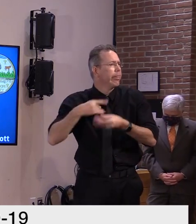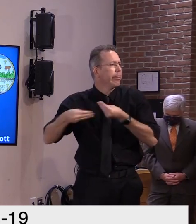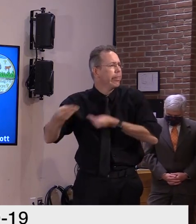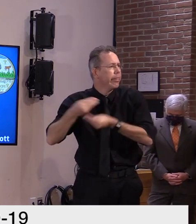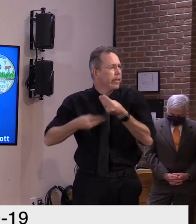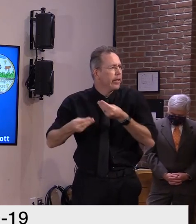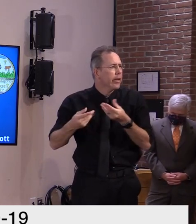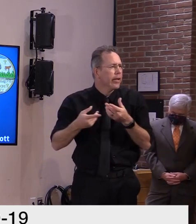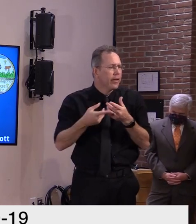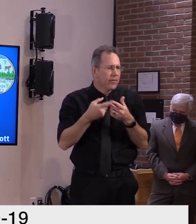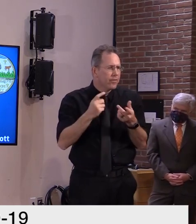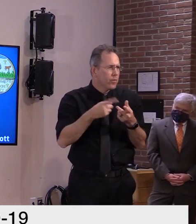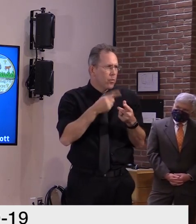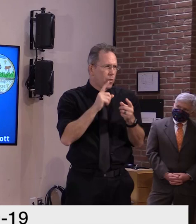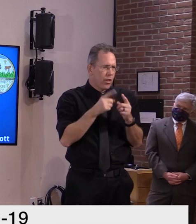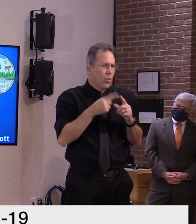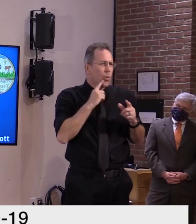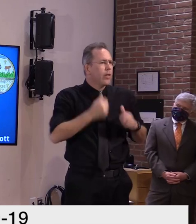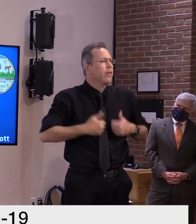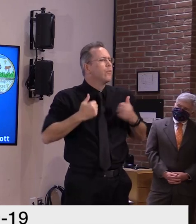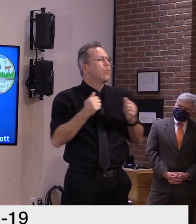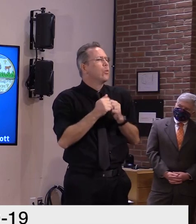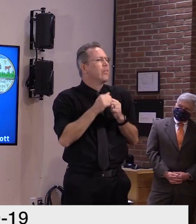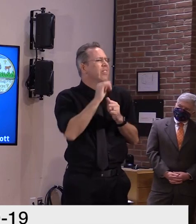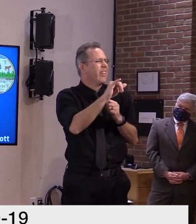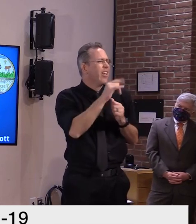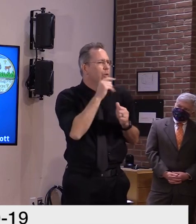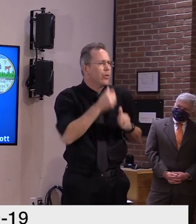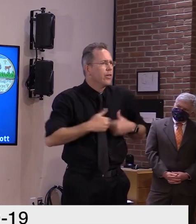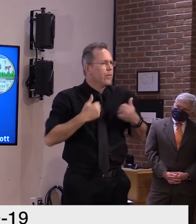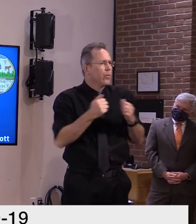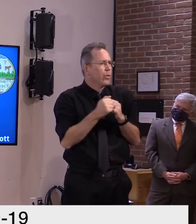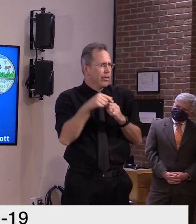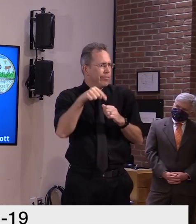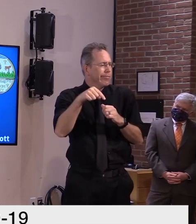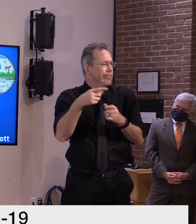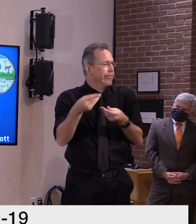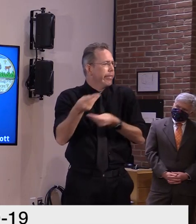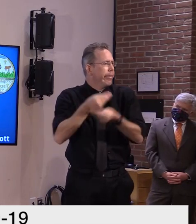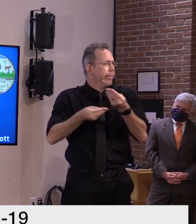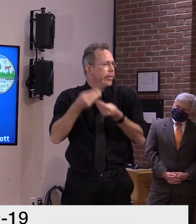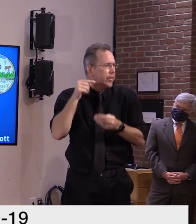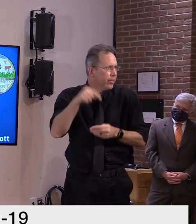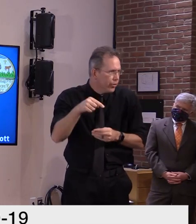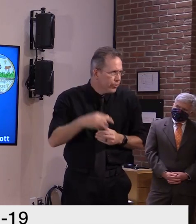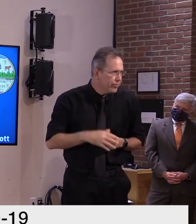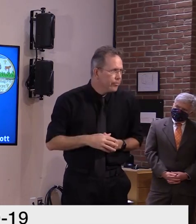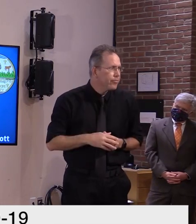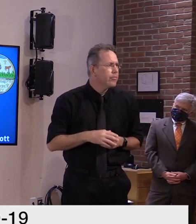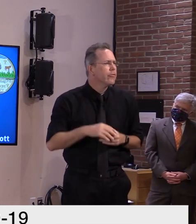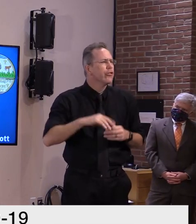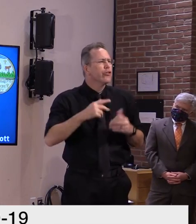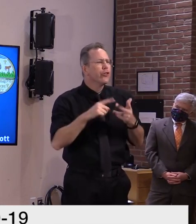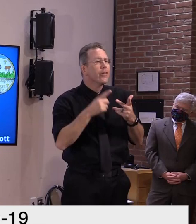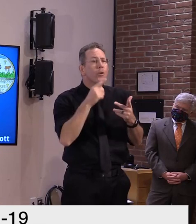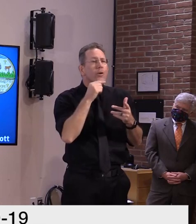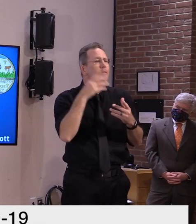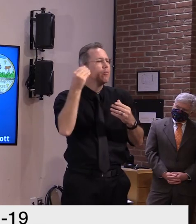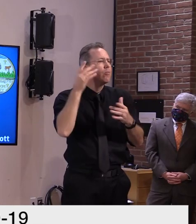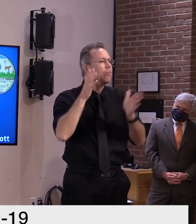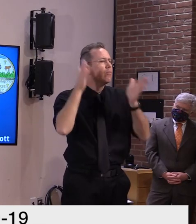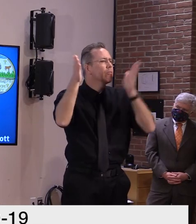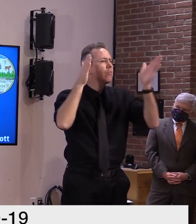second to that is travel. Sometimes there are multiple reasons, so it's hard to sort them out